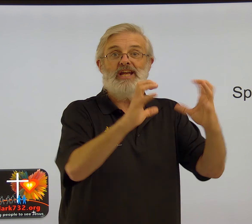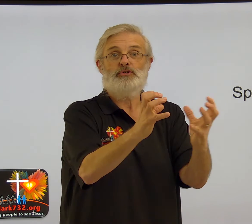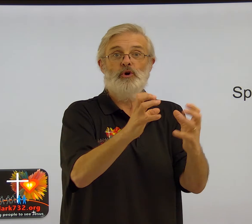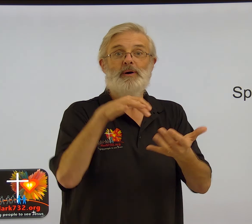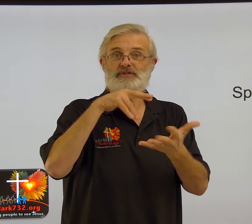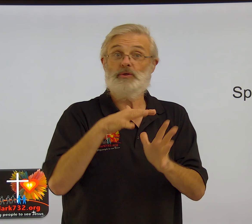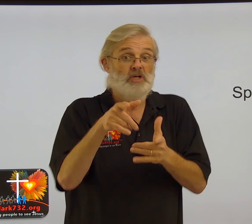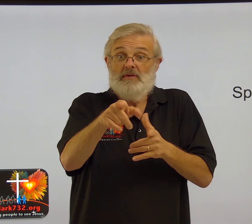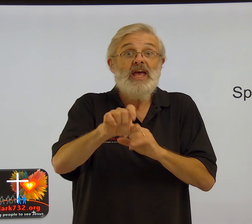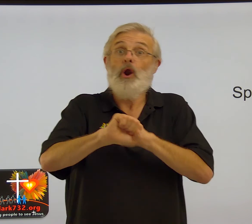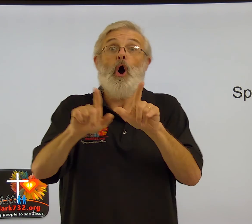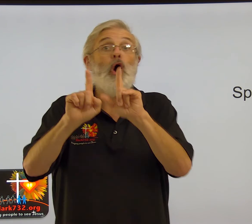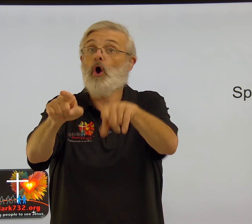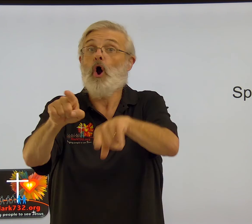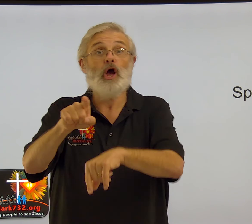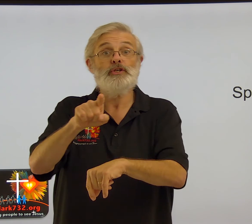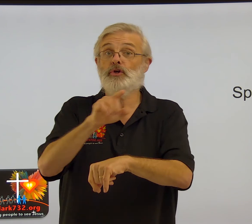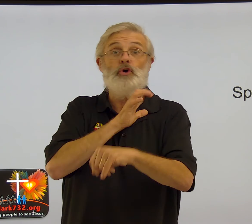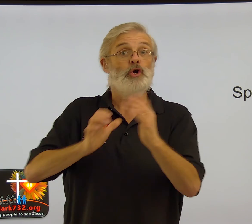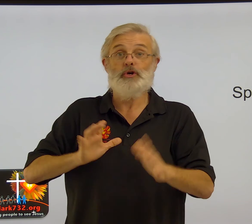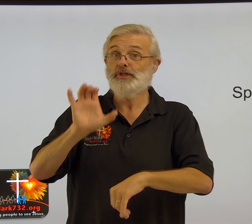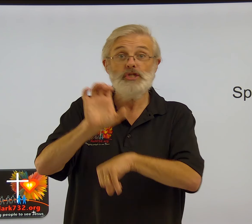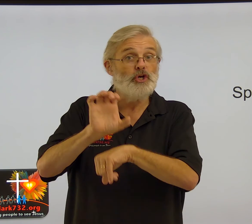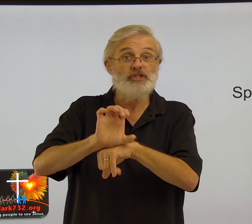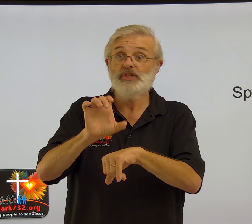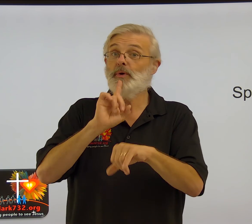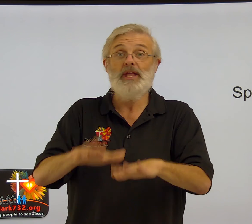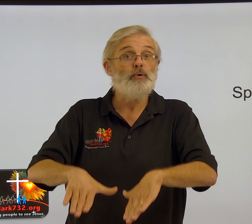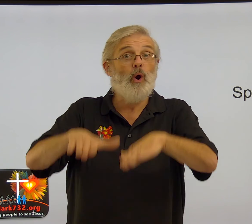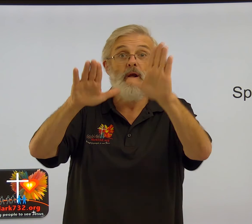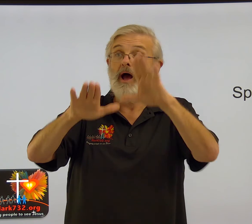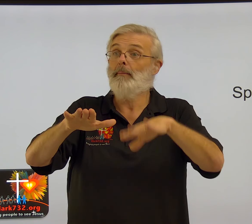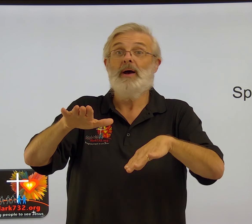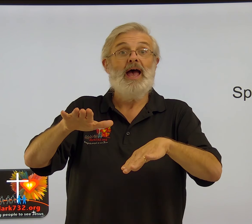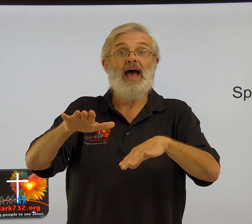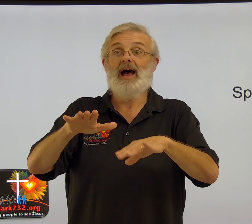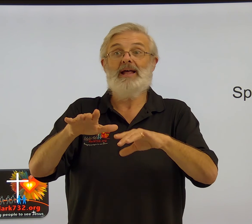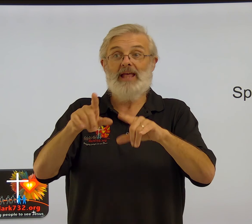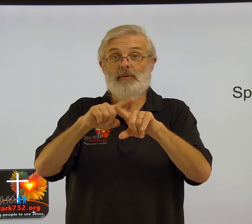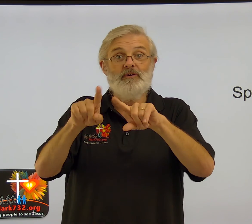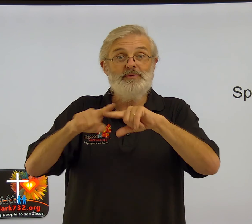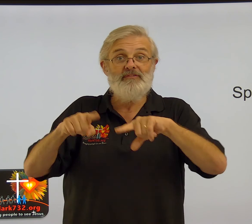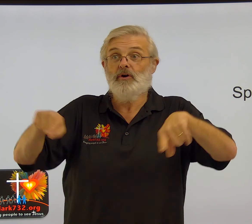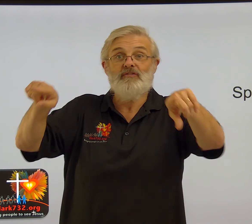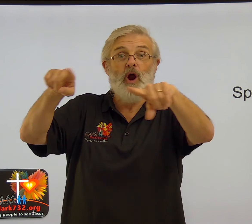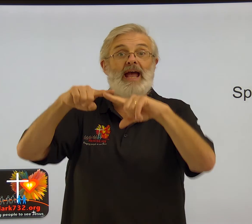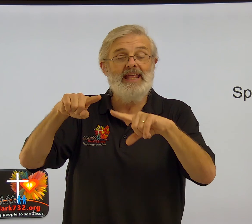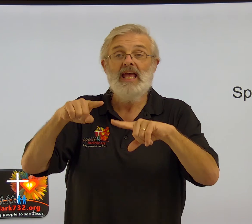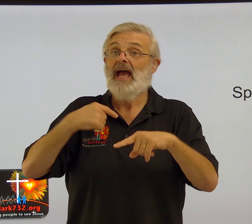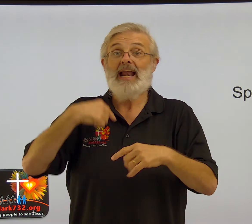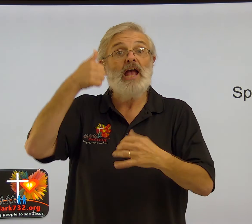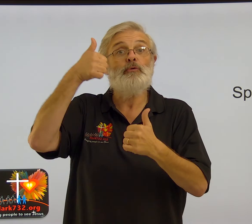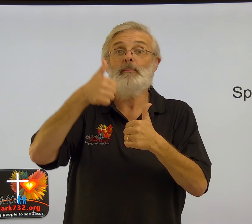group of students. They had all gone to Christian churches when they were growing up, and they were from different variety. And I can remember